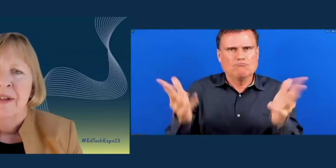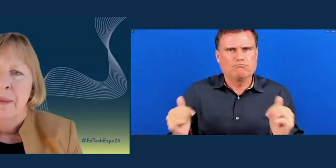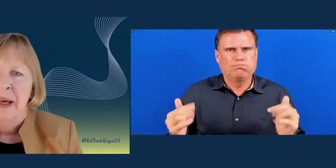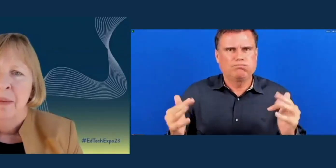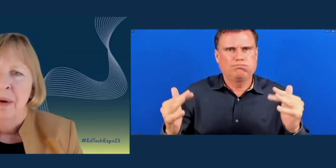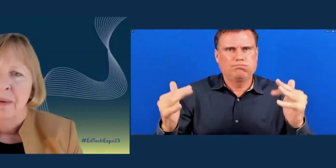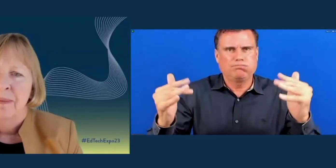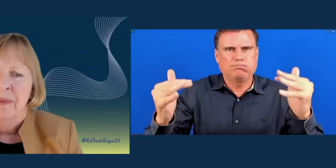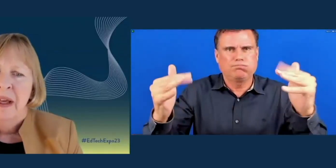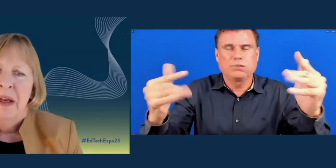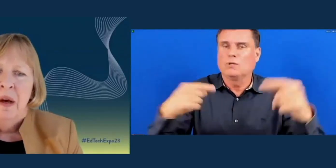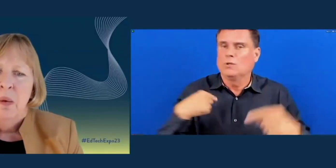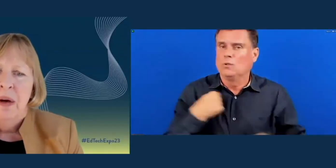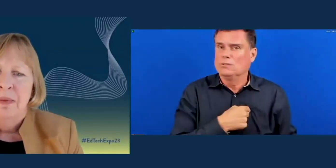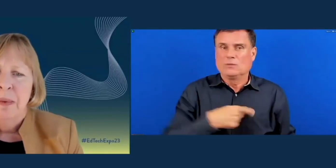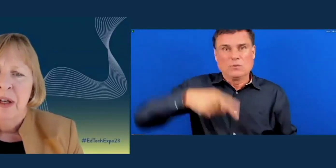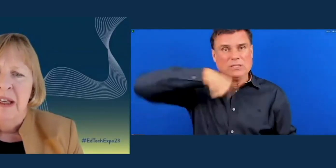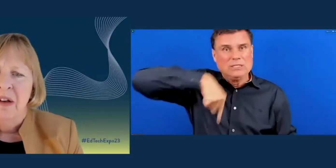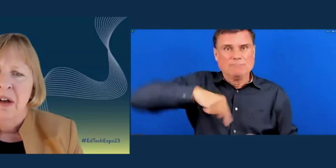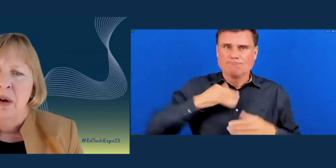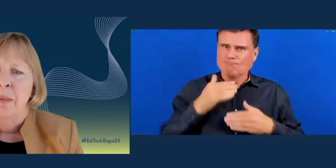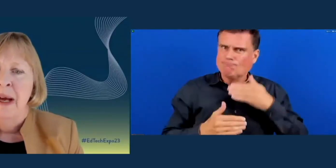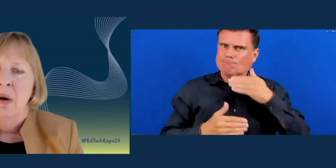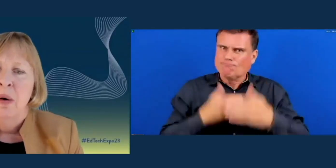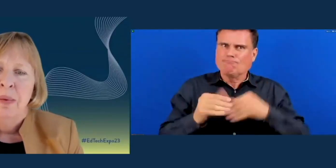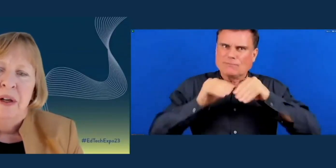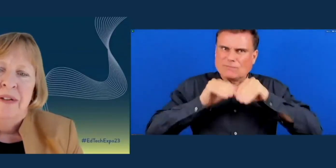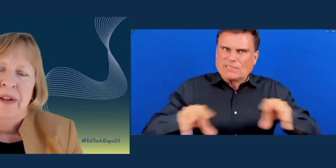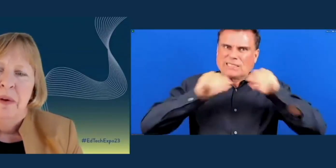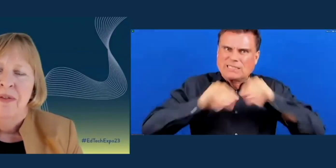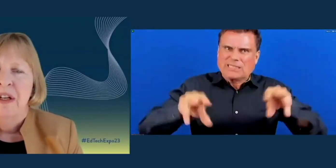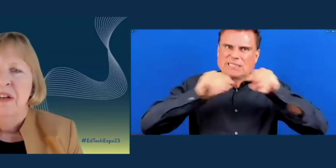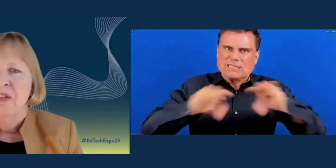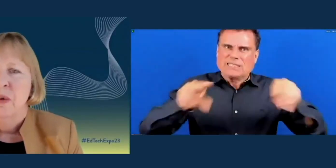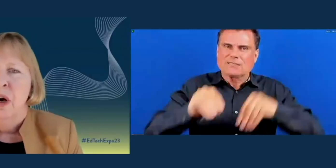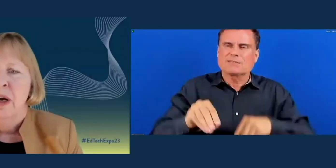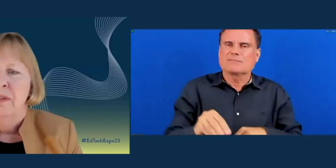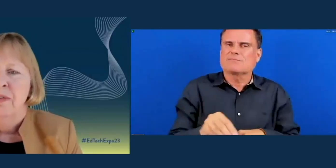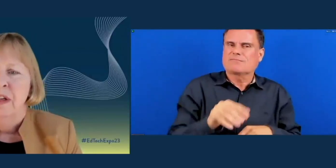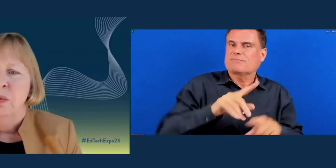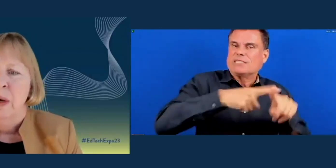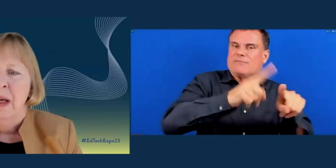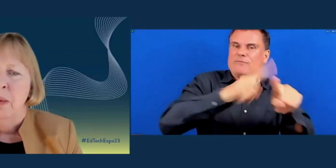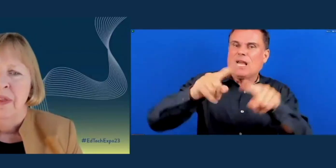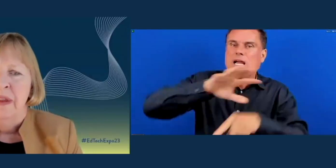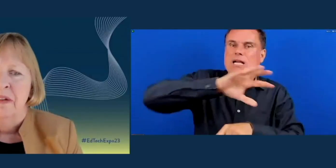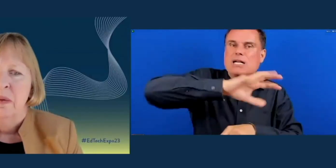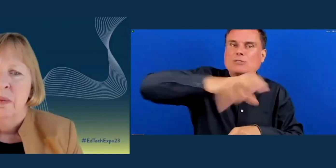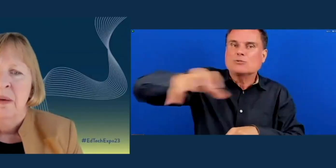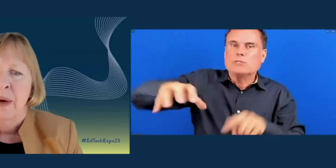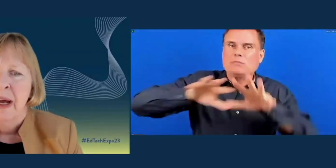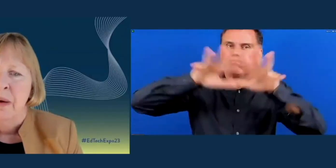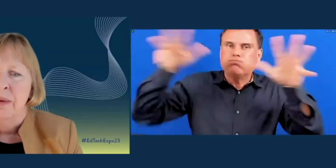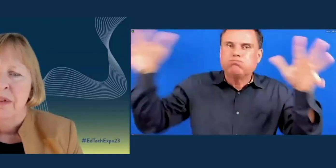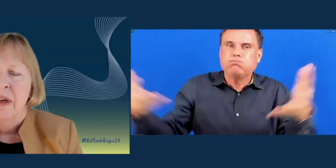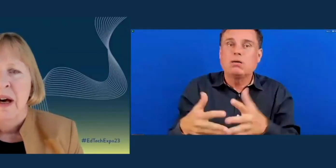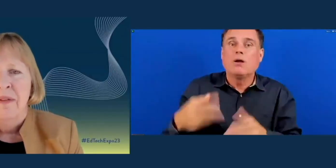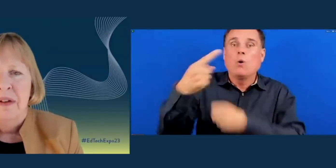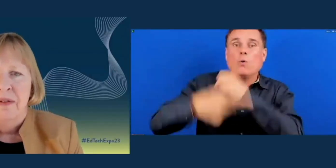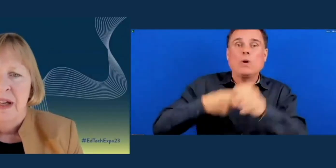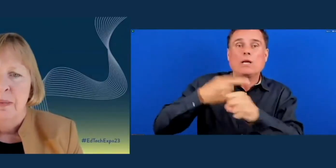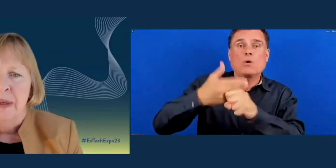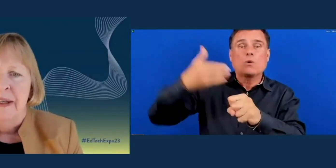is commendable. When I spoke a year ago, my hope was that we finish strong and finish well with these 3 rounds